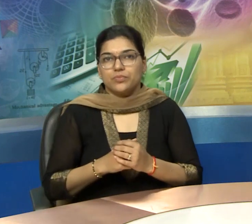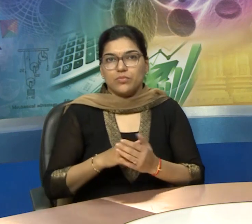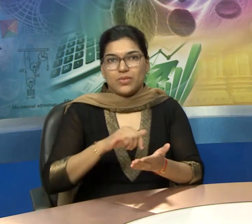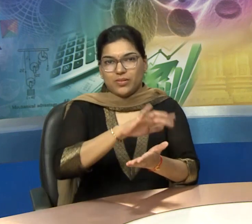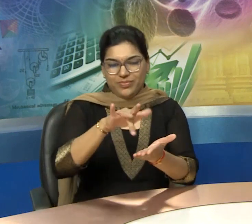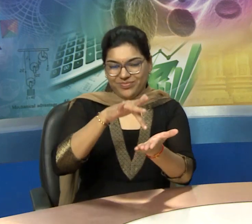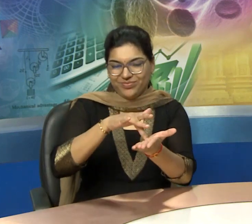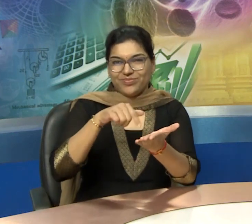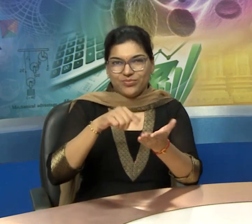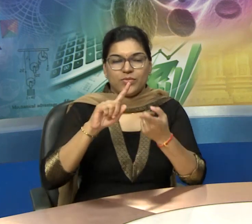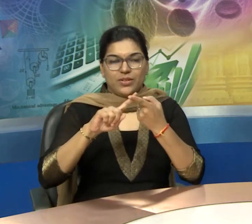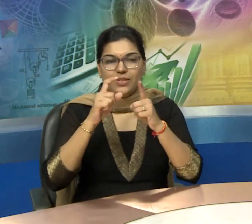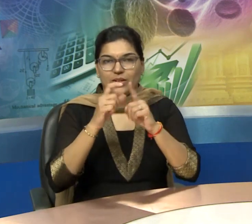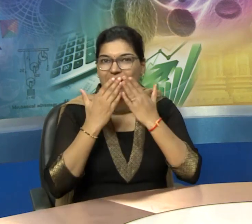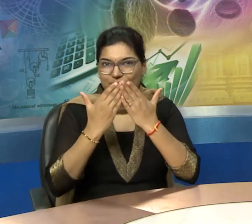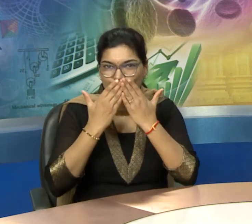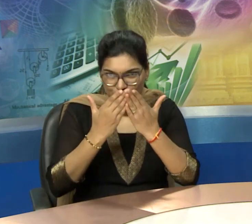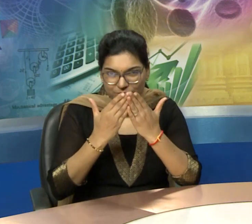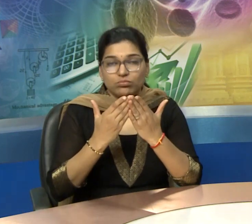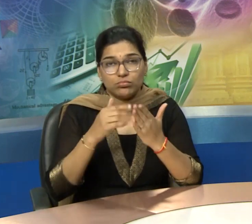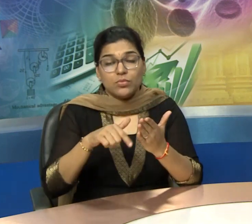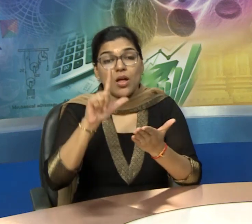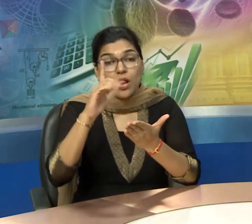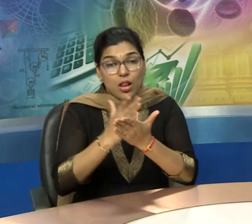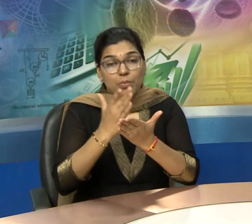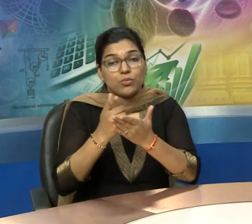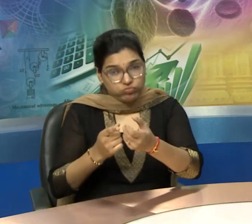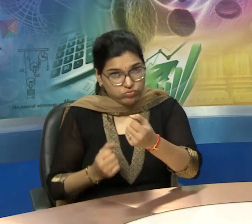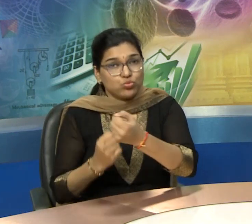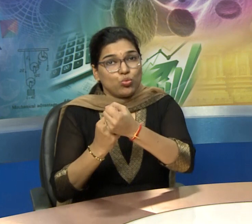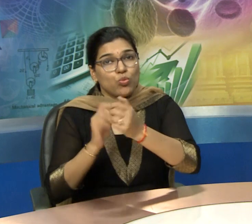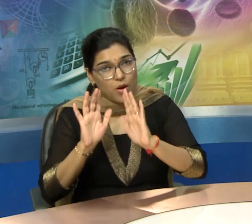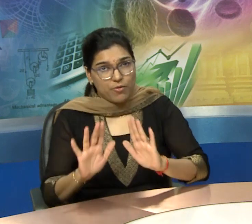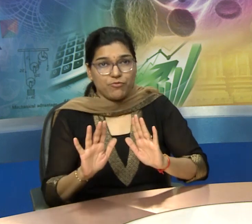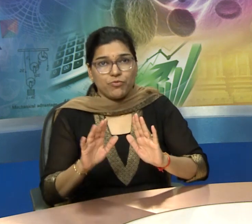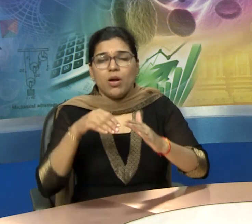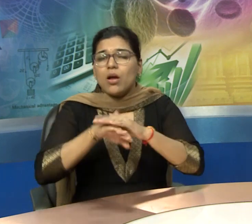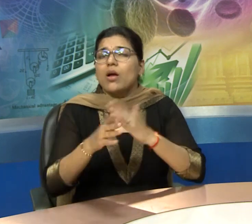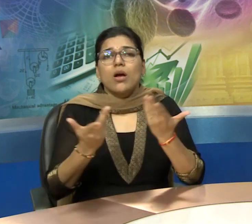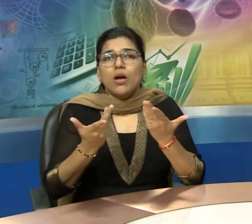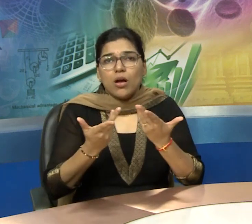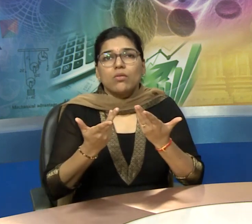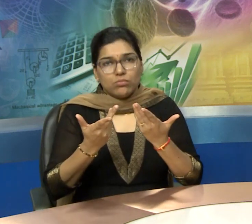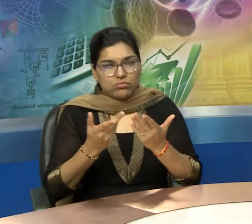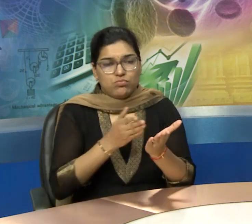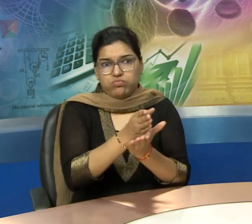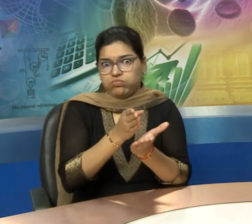You can see on the screen, this point, it comes under the education as a function of